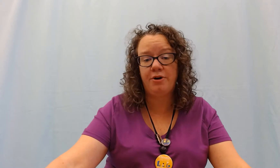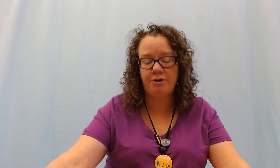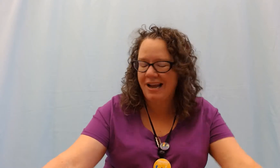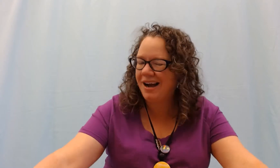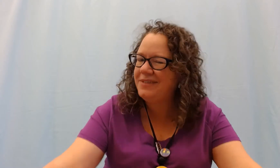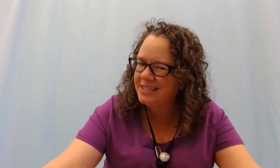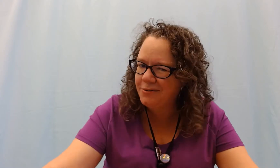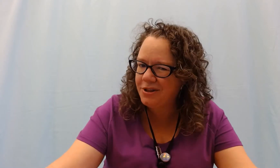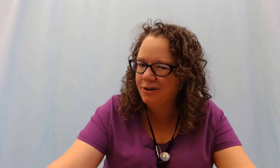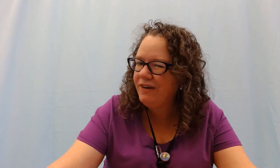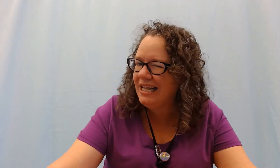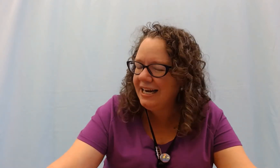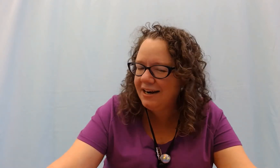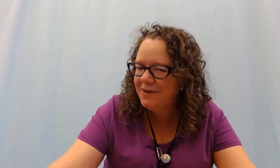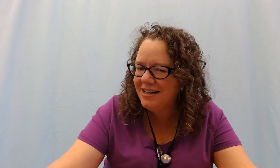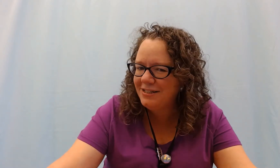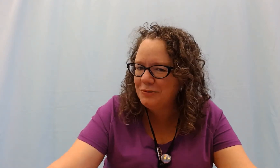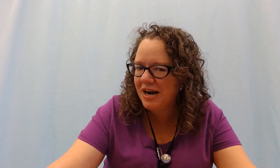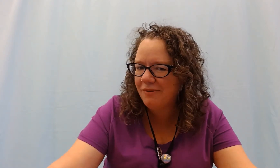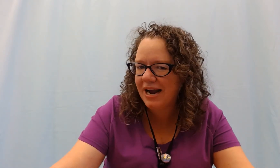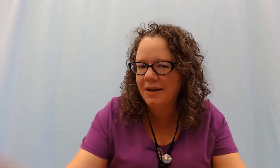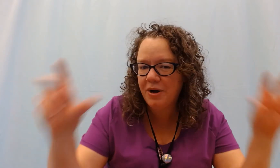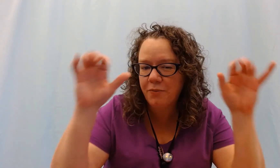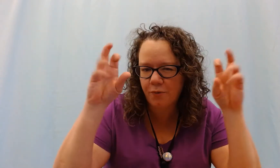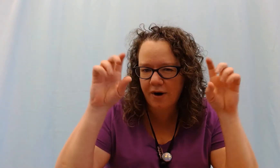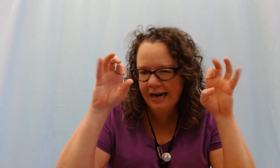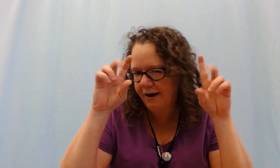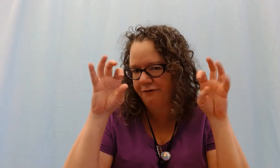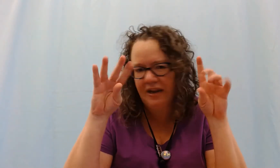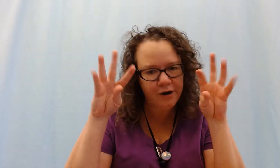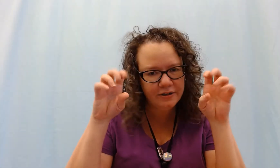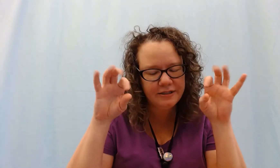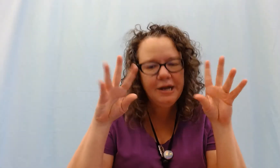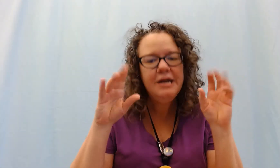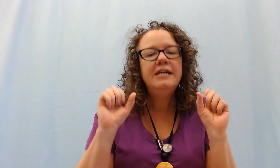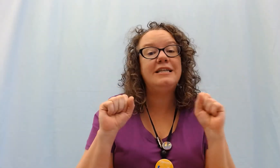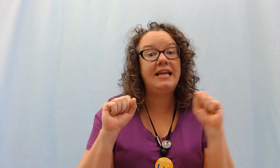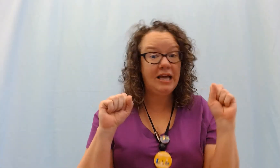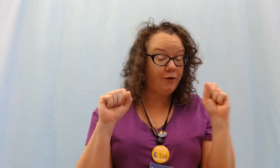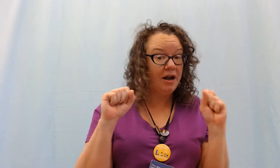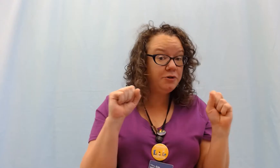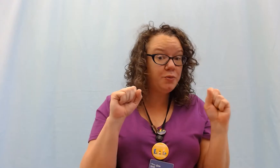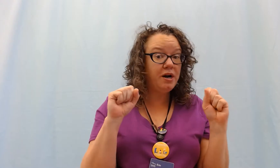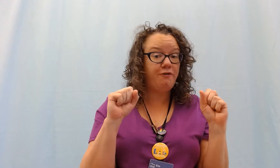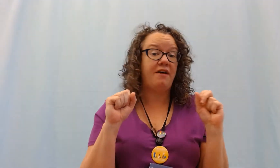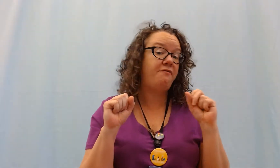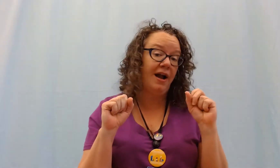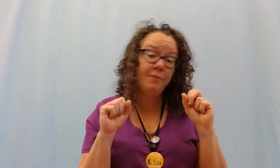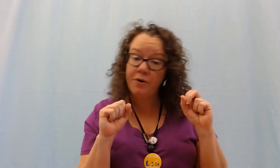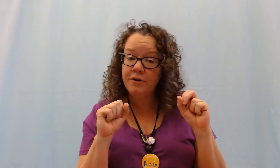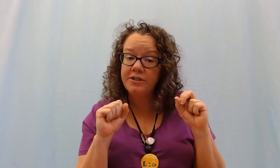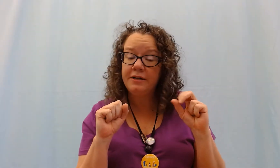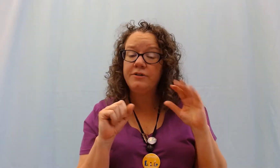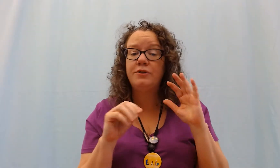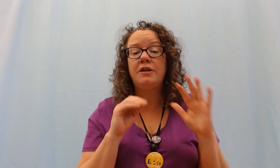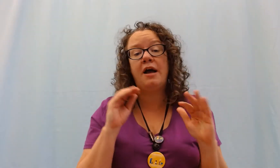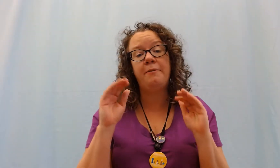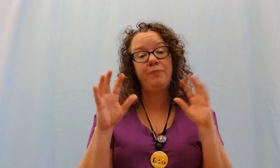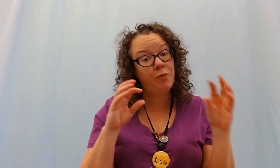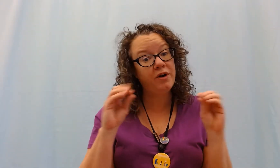your day. Obviously with our really little ones, we're not writing, but we're working our fingers to lay that groundwork for that fine motor skills work that